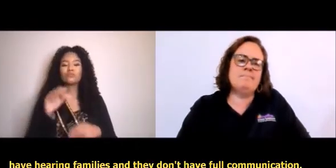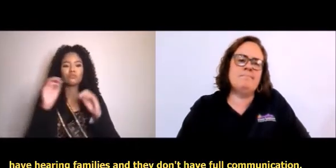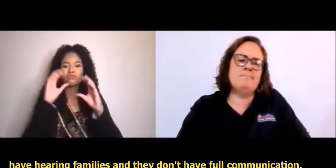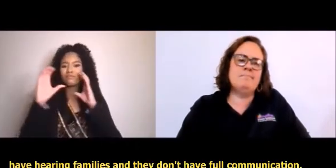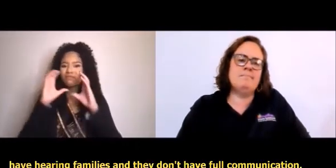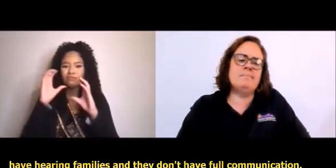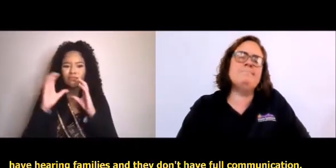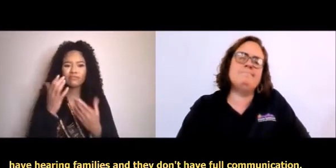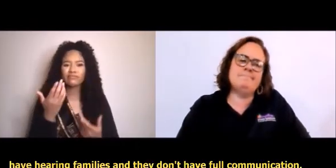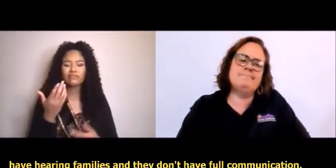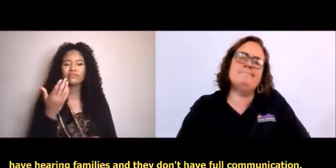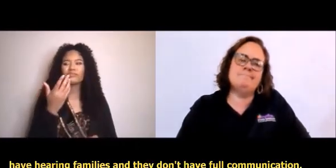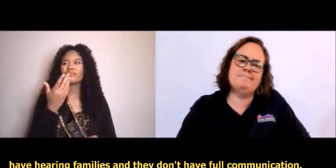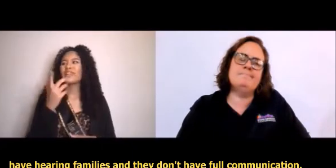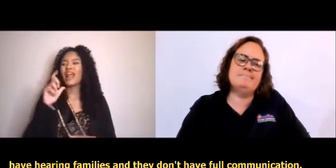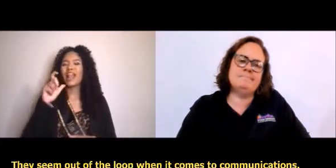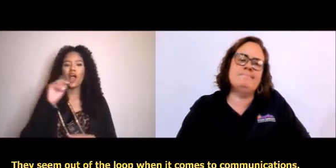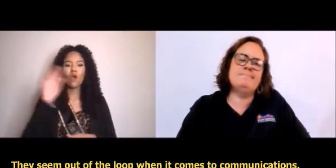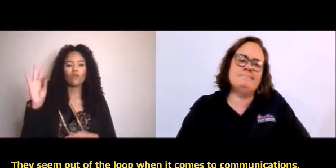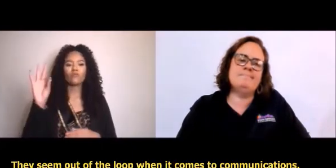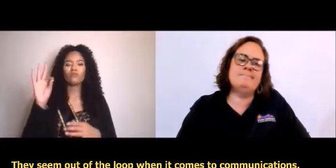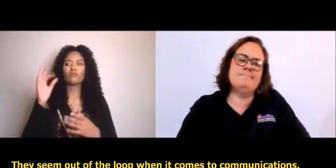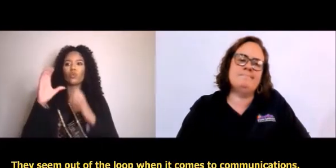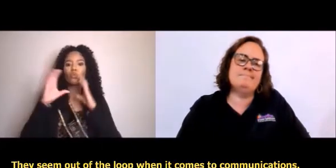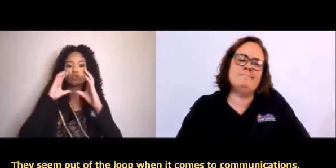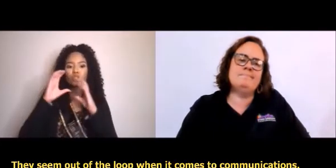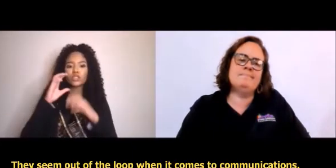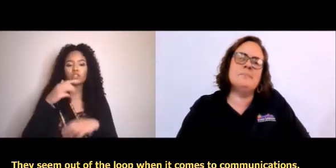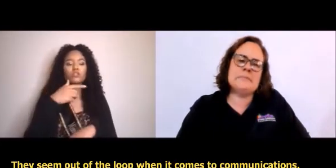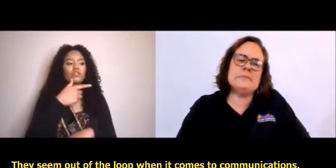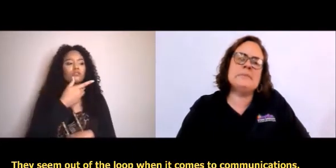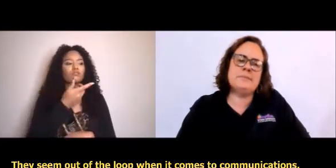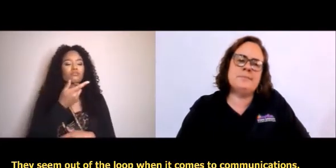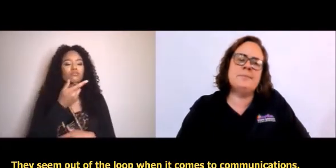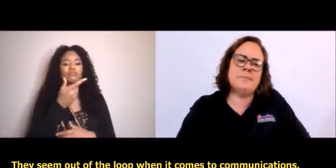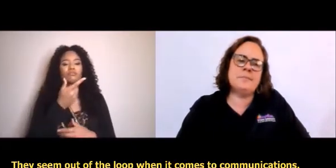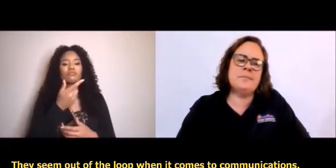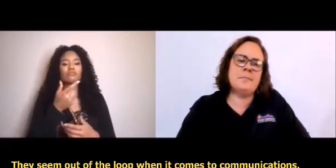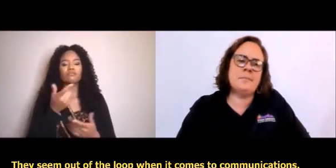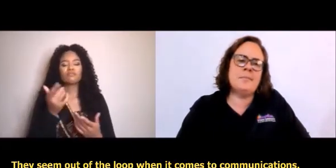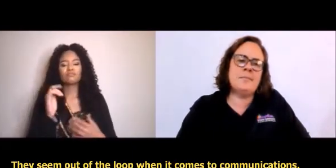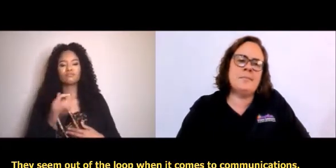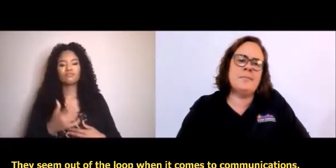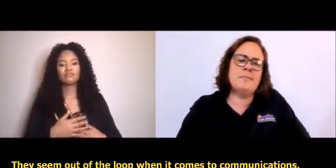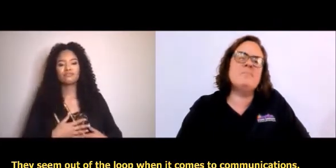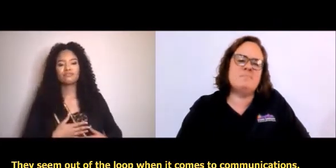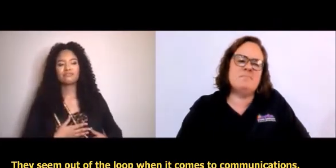they don't have full communication. They seem out of the loop when it comes to communications.